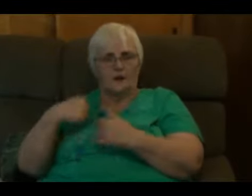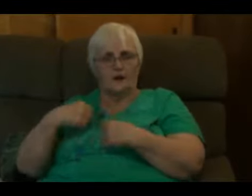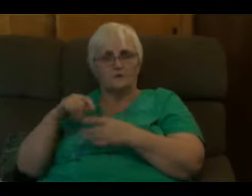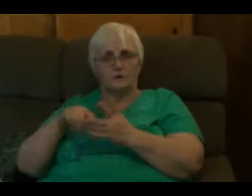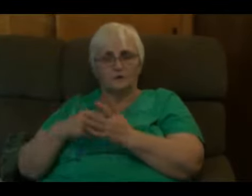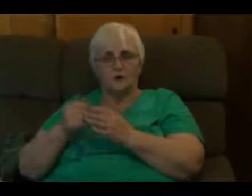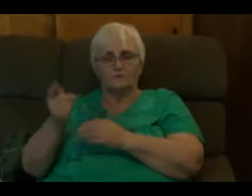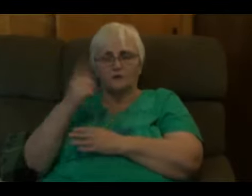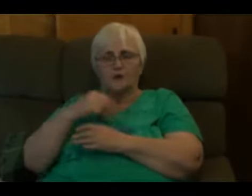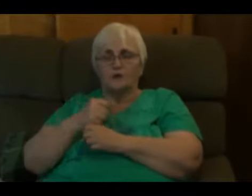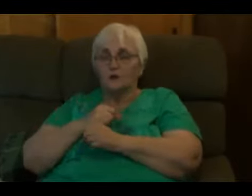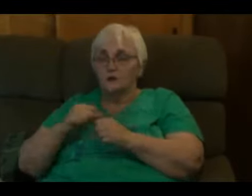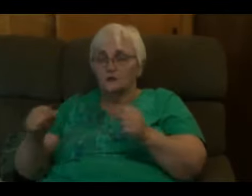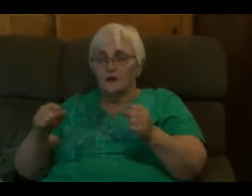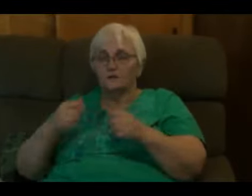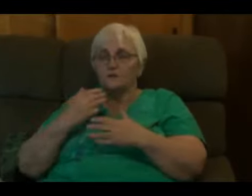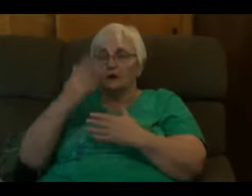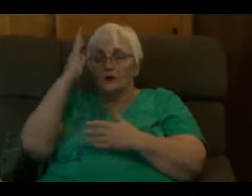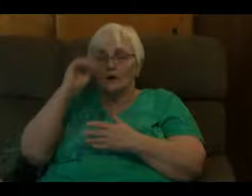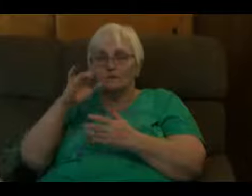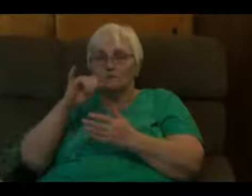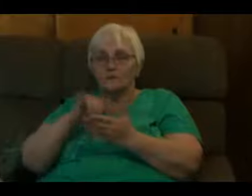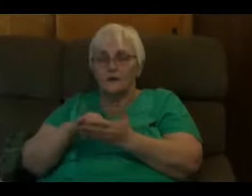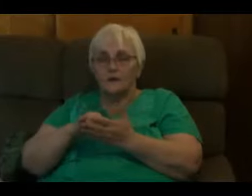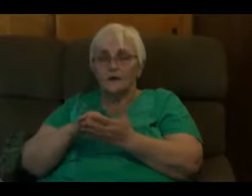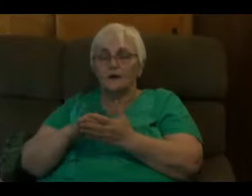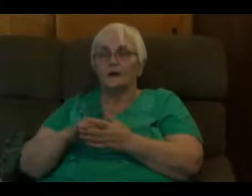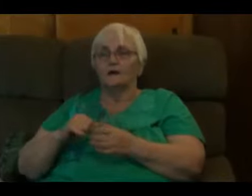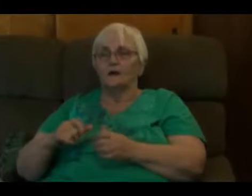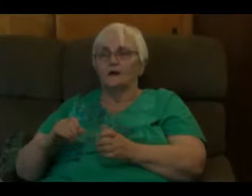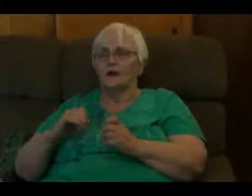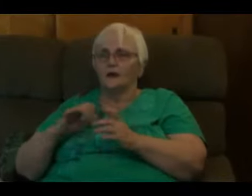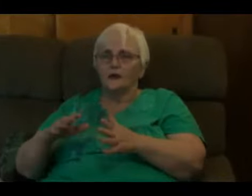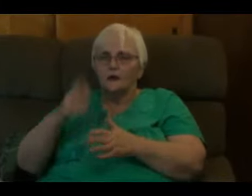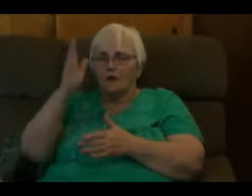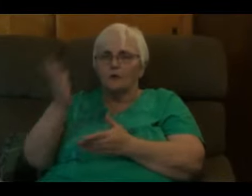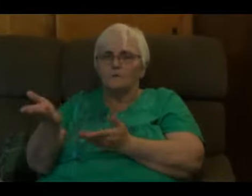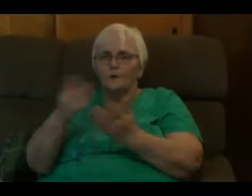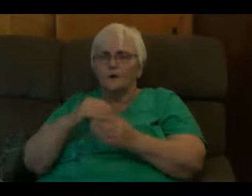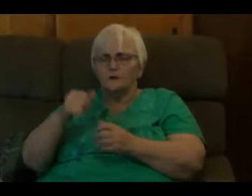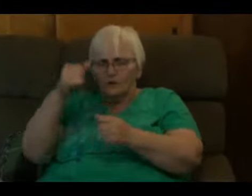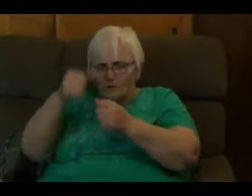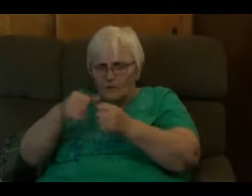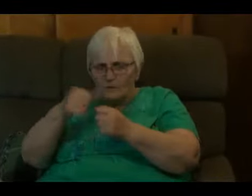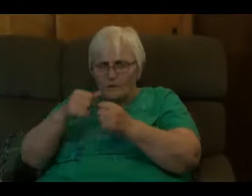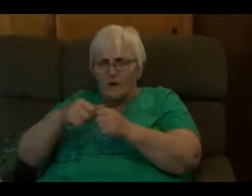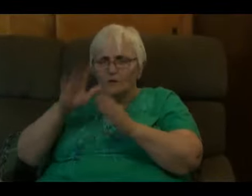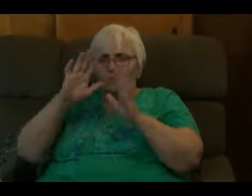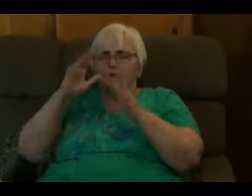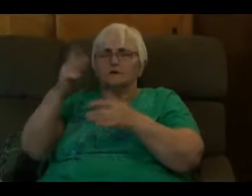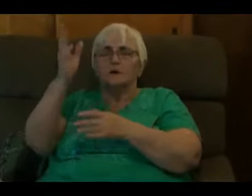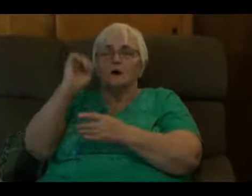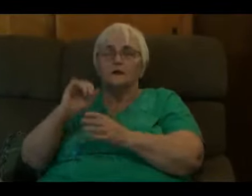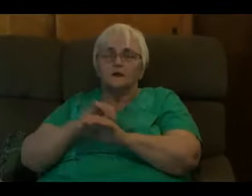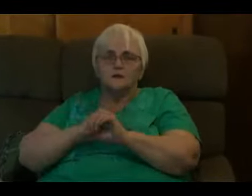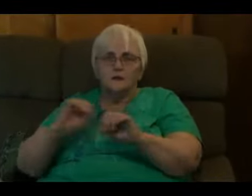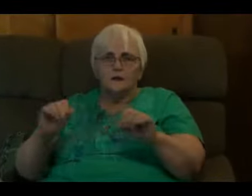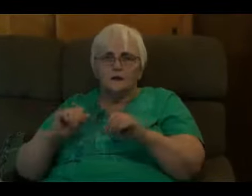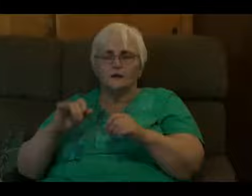day you got saved and thank God for that, amen, and allow Him to bring into your remembrance all the wonderful things He's done, amen, that it won't take